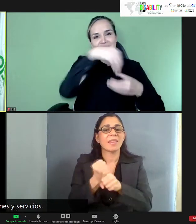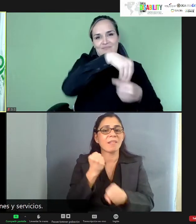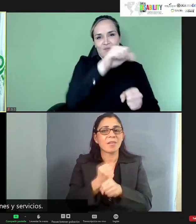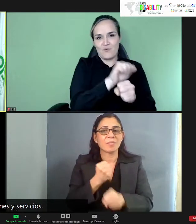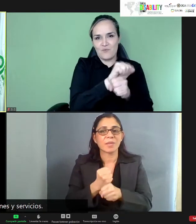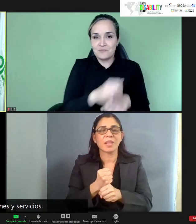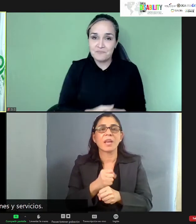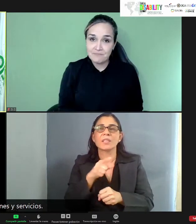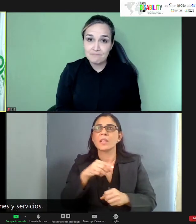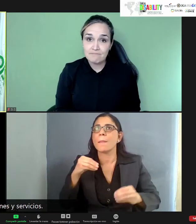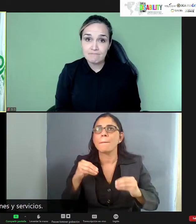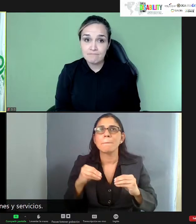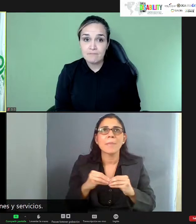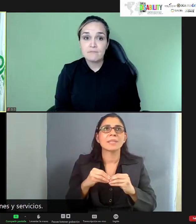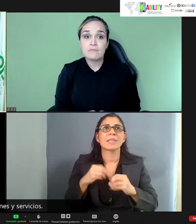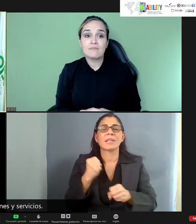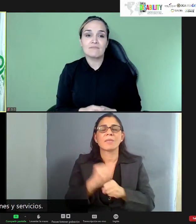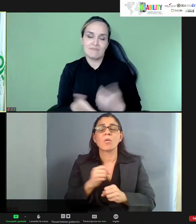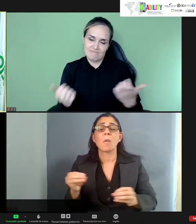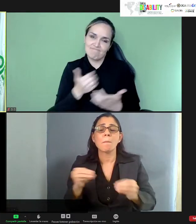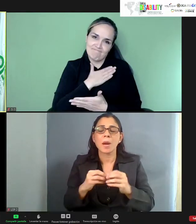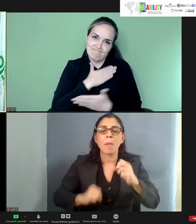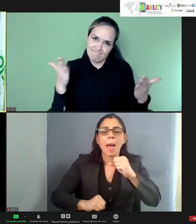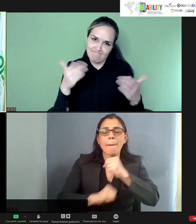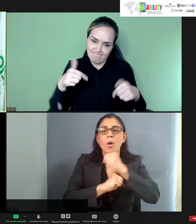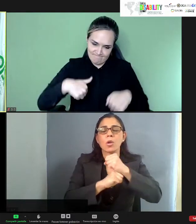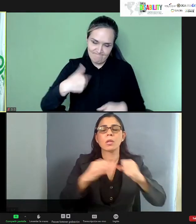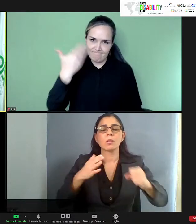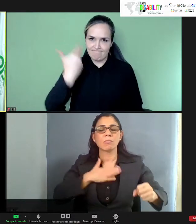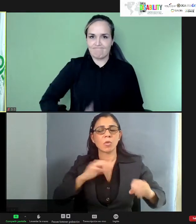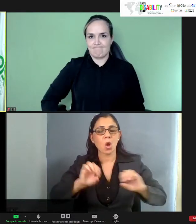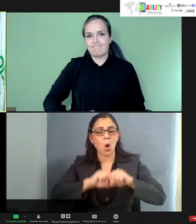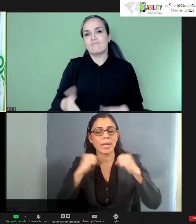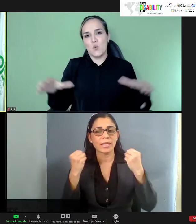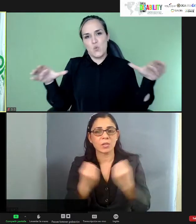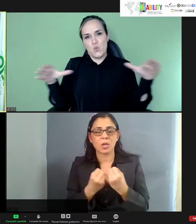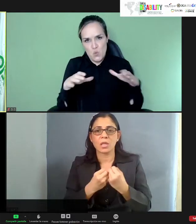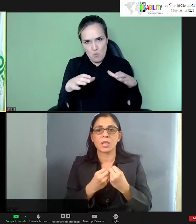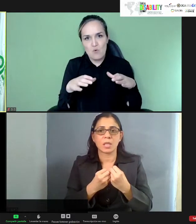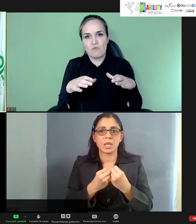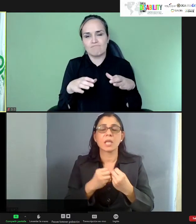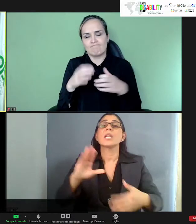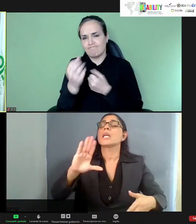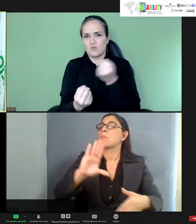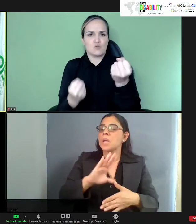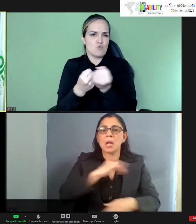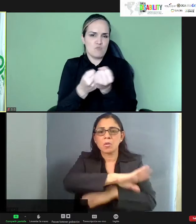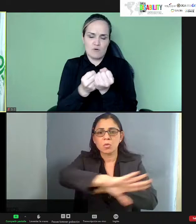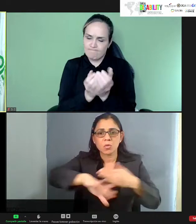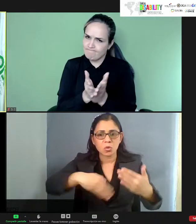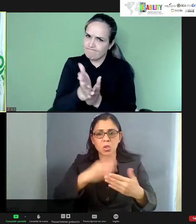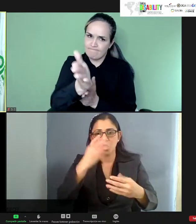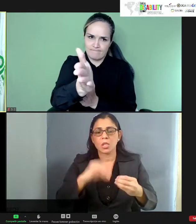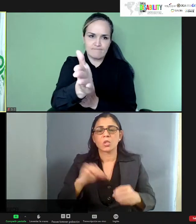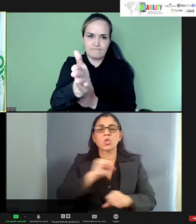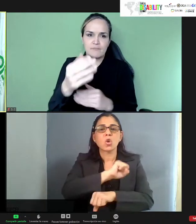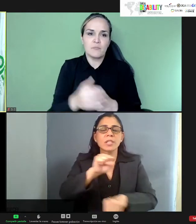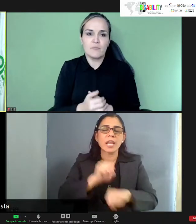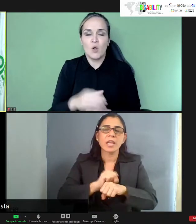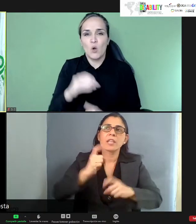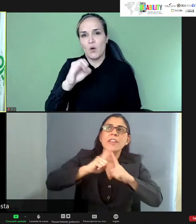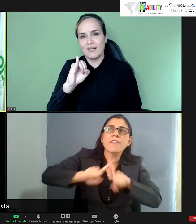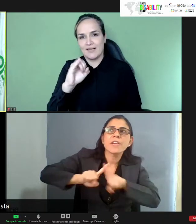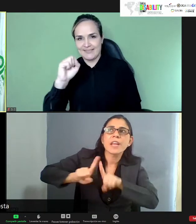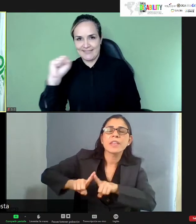have access to the labor market and here we will always have the support of the cyber american institution for